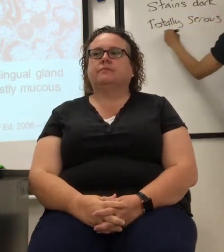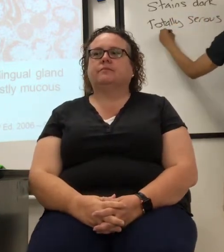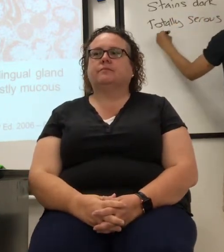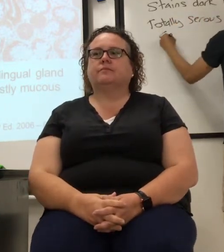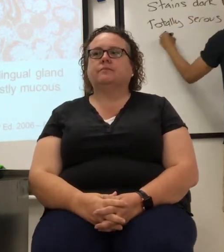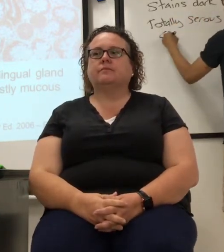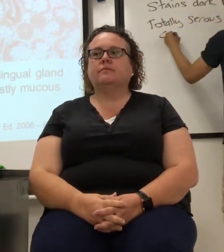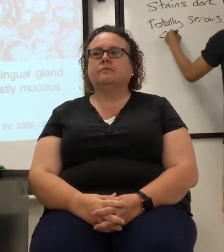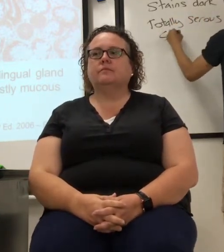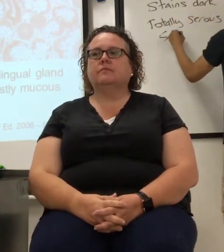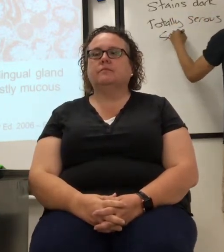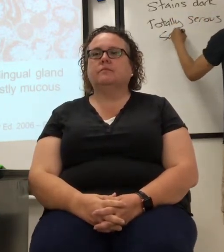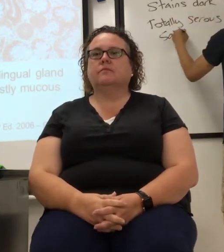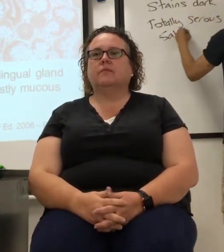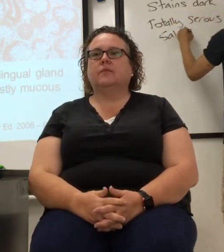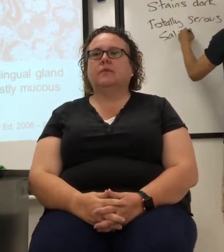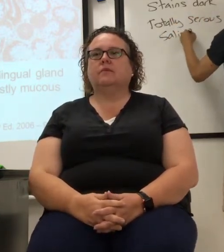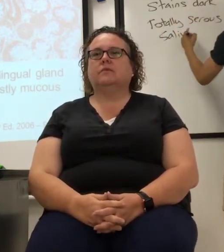serous saliva.